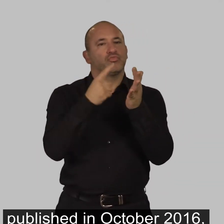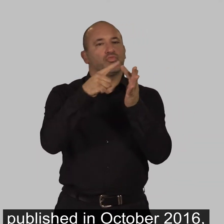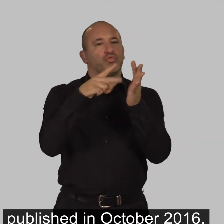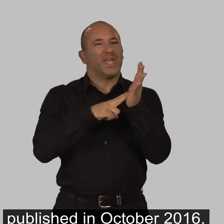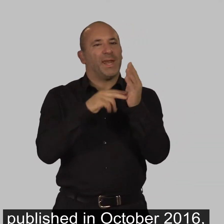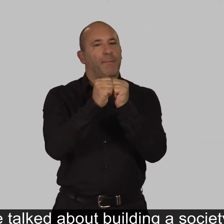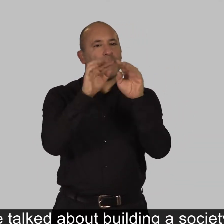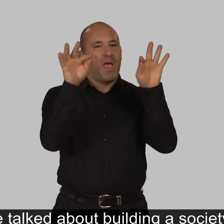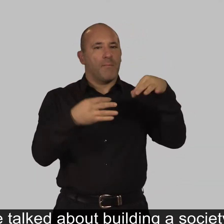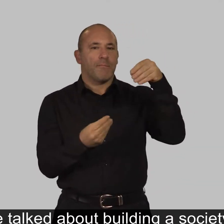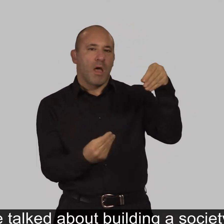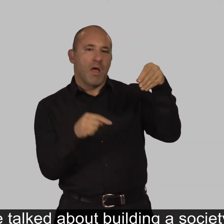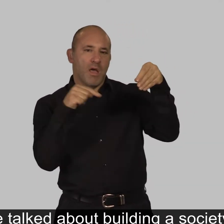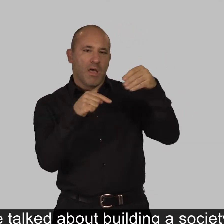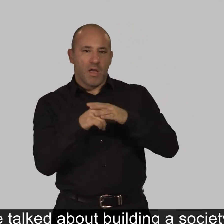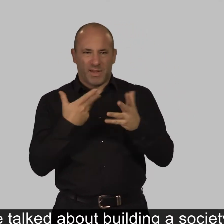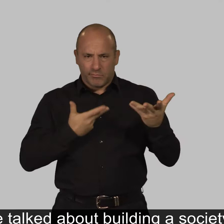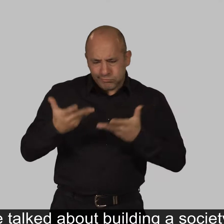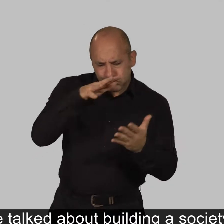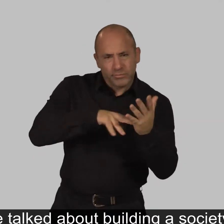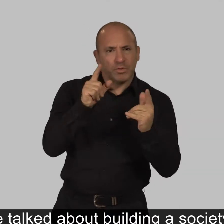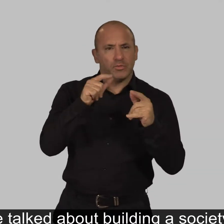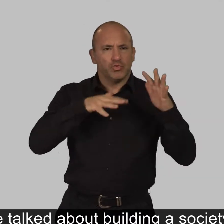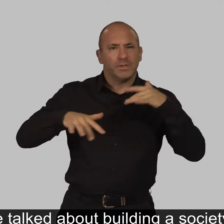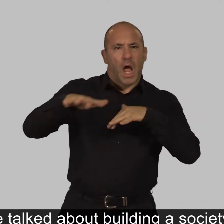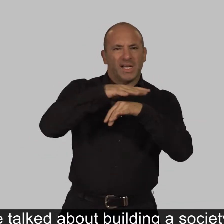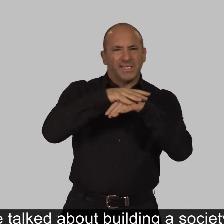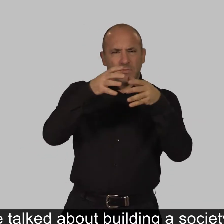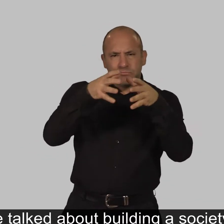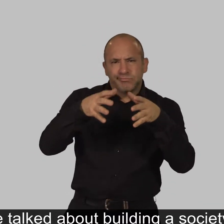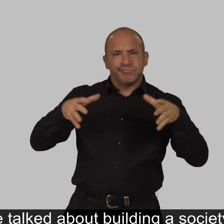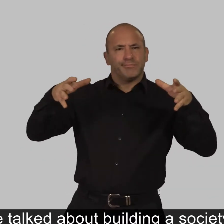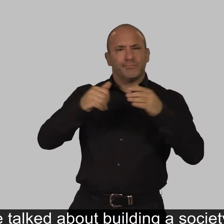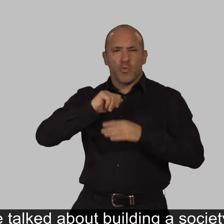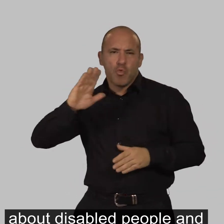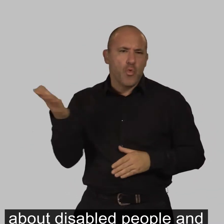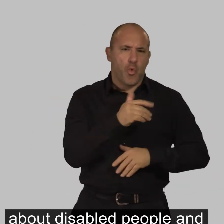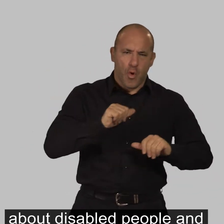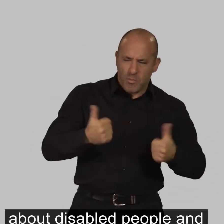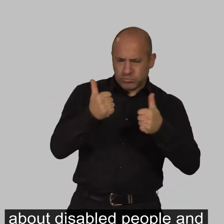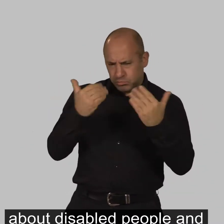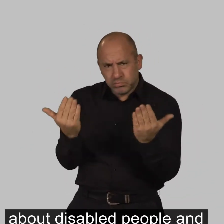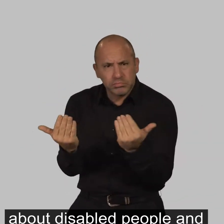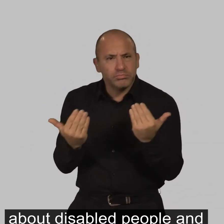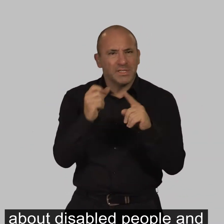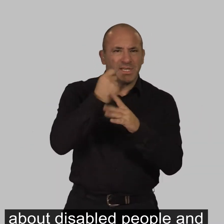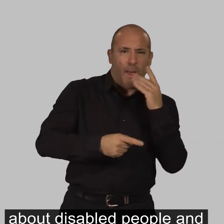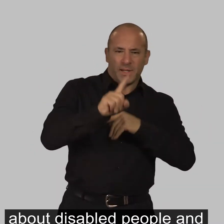2016, we talked about building a society where everyone is positive about disabled people and people with